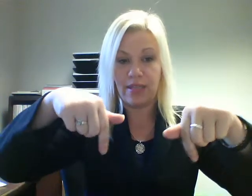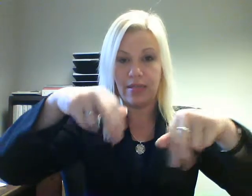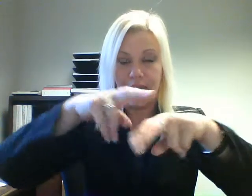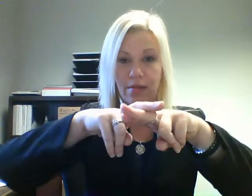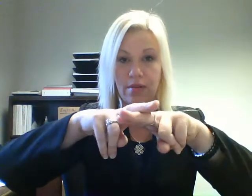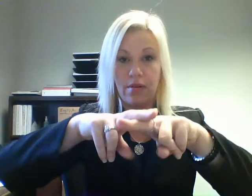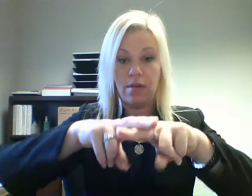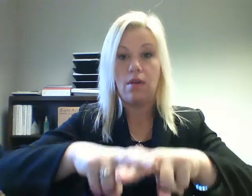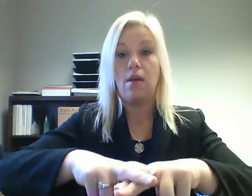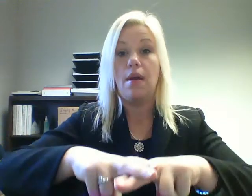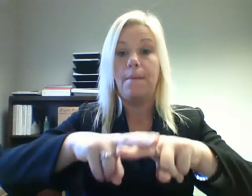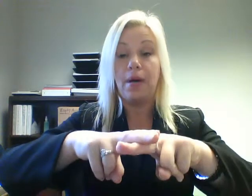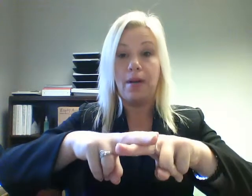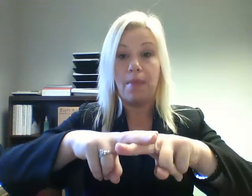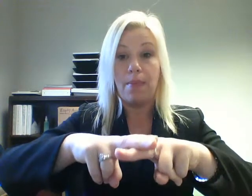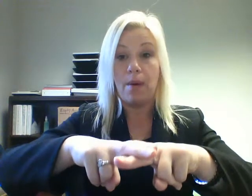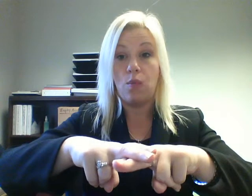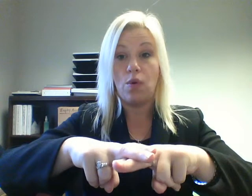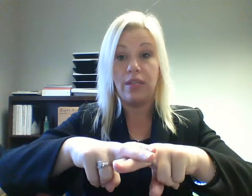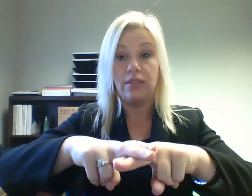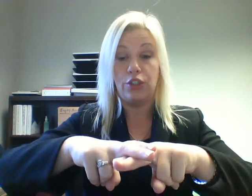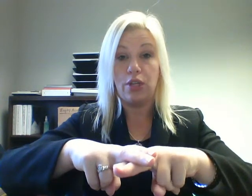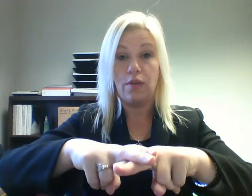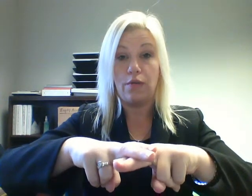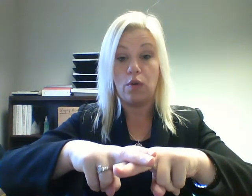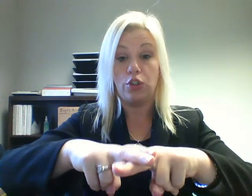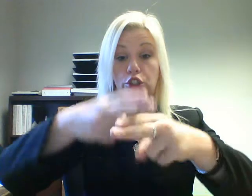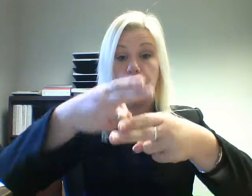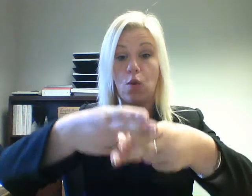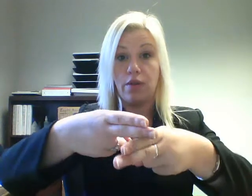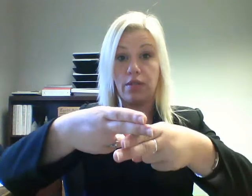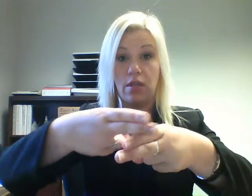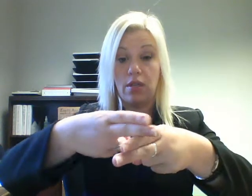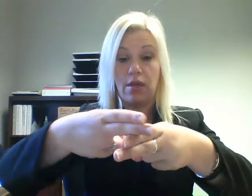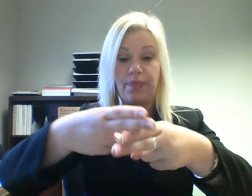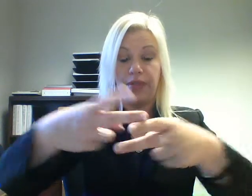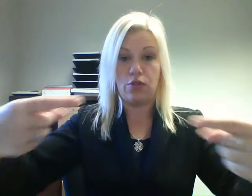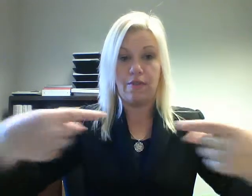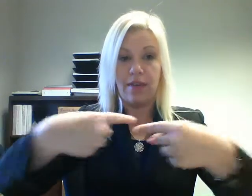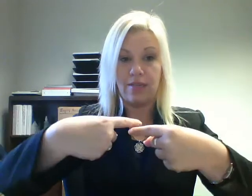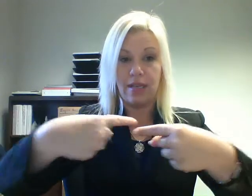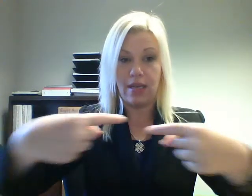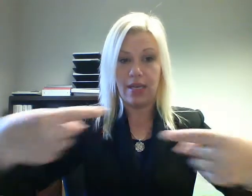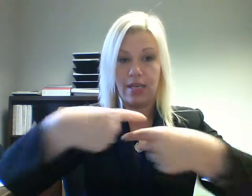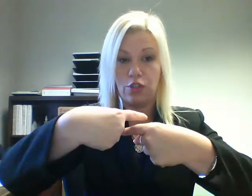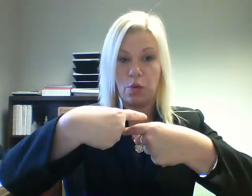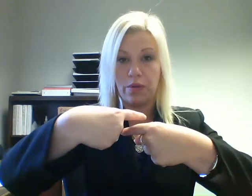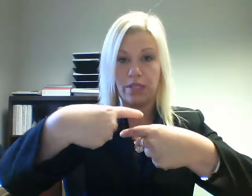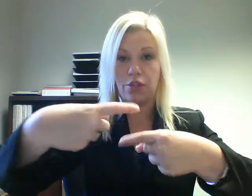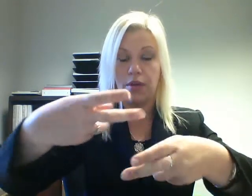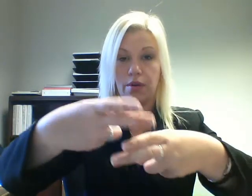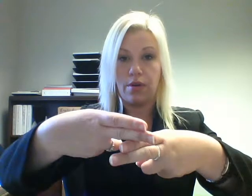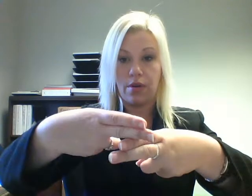facing down. But my palm orientation for short is they're facing in towards each other,